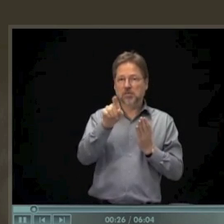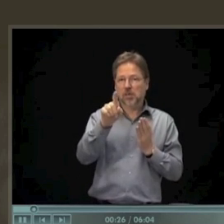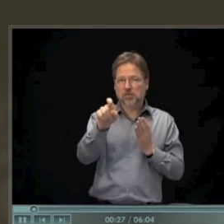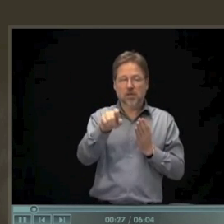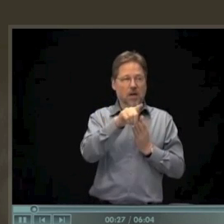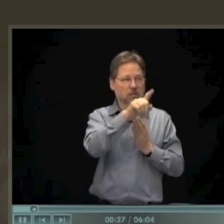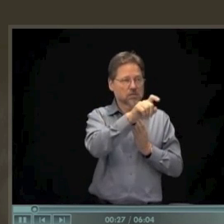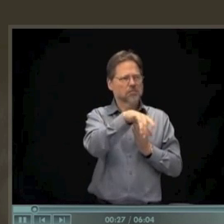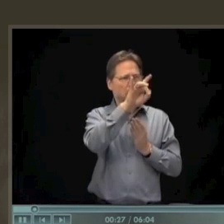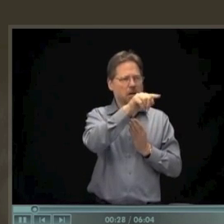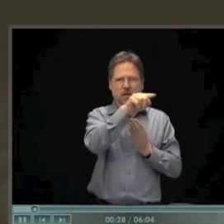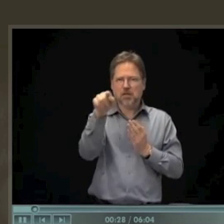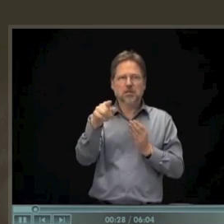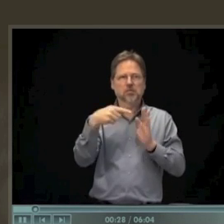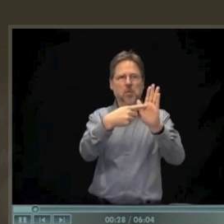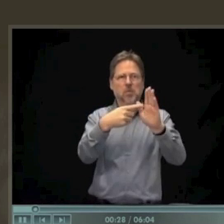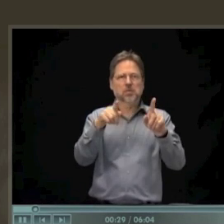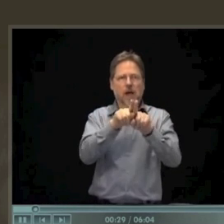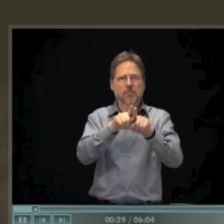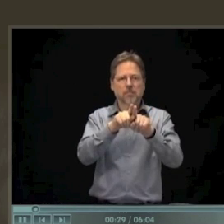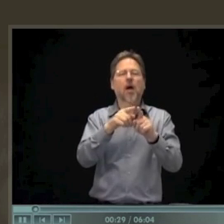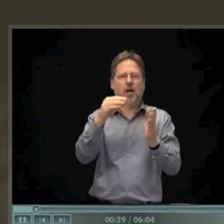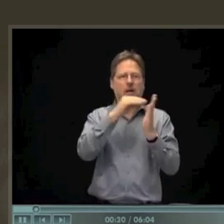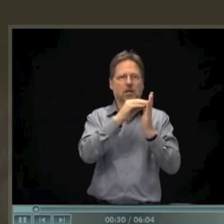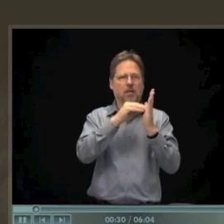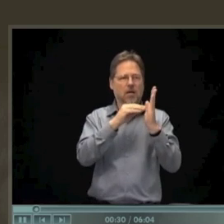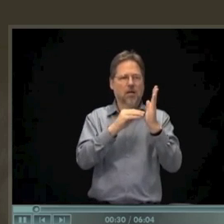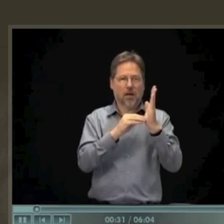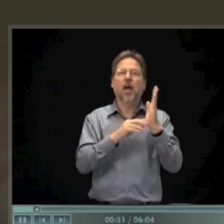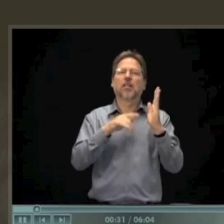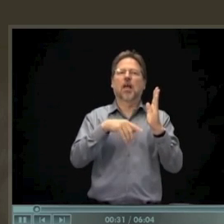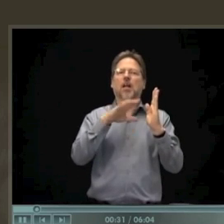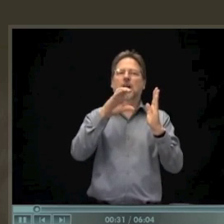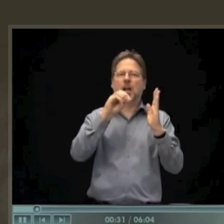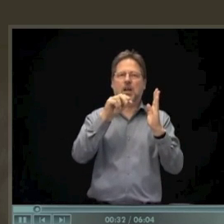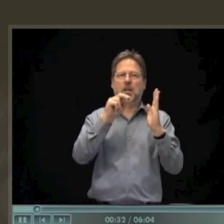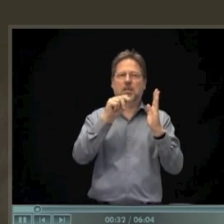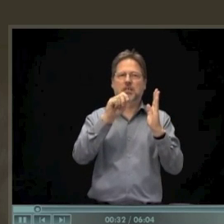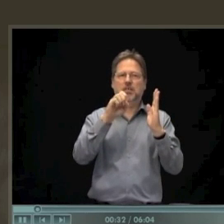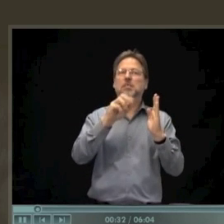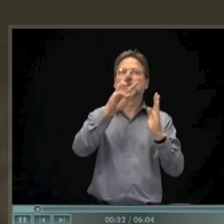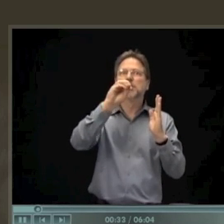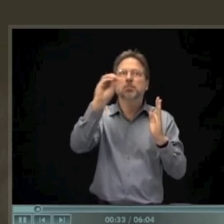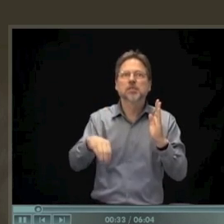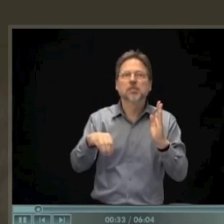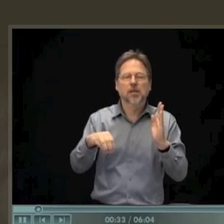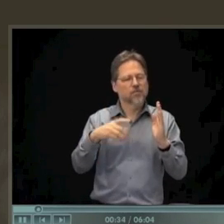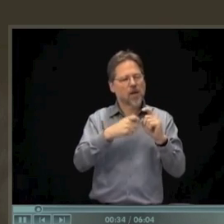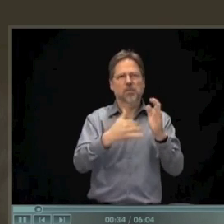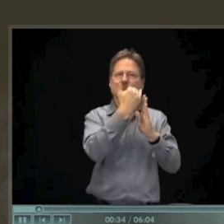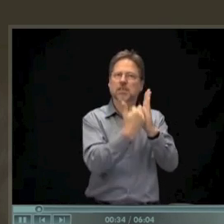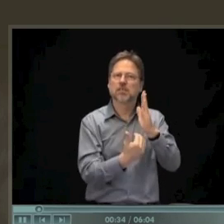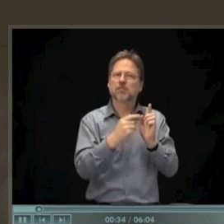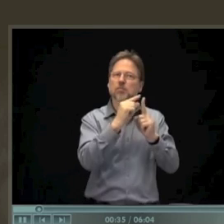basically you make a list of words, you survey people from both languages, and you see which words are the same, and those